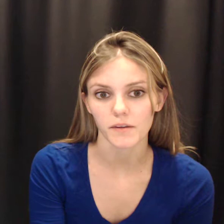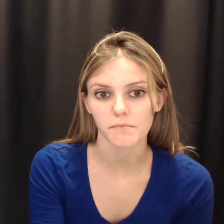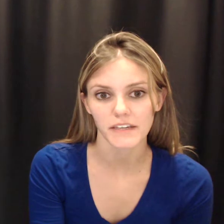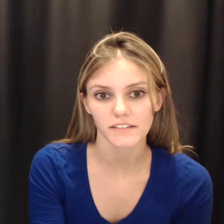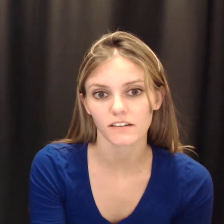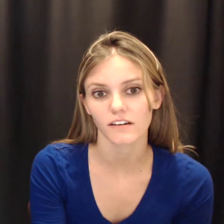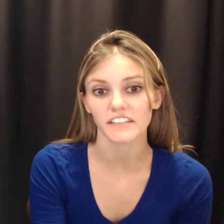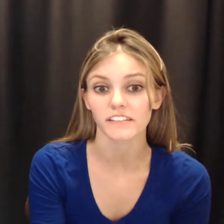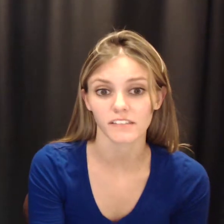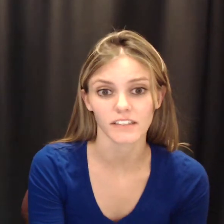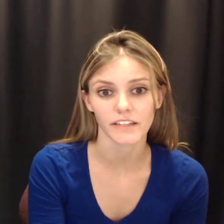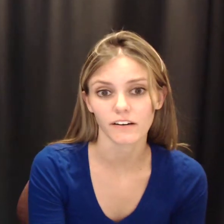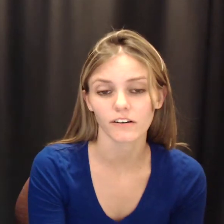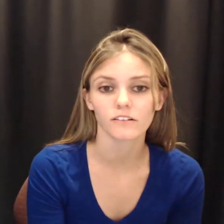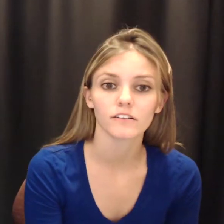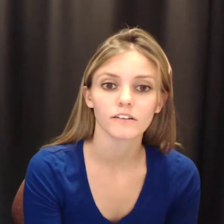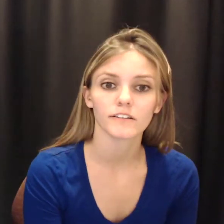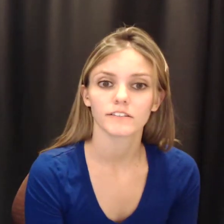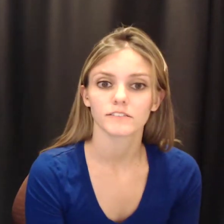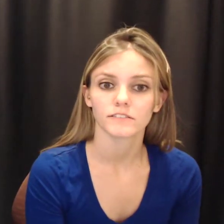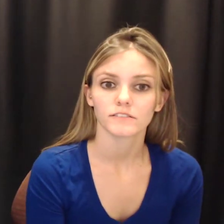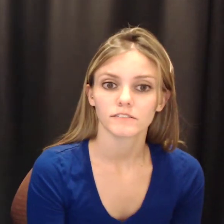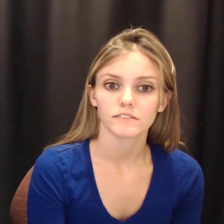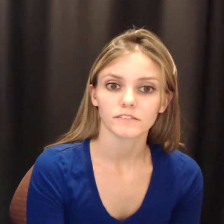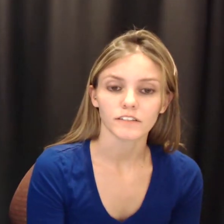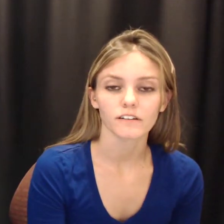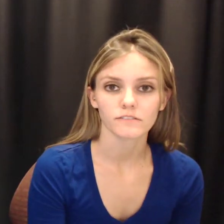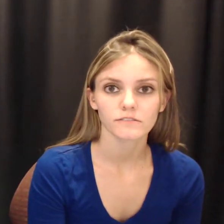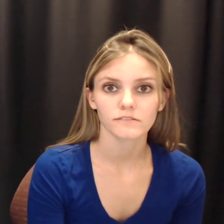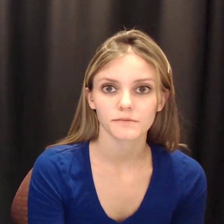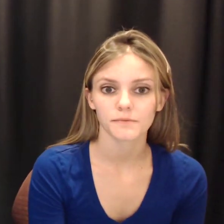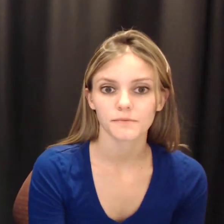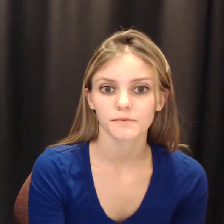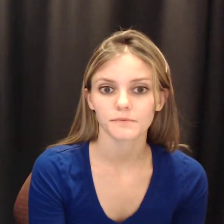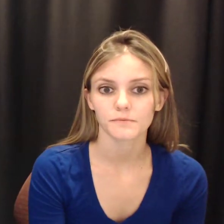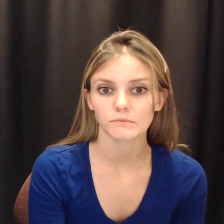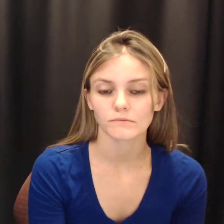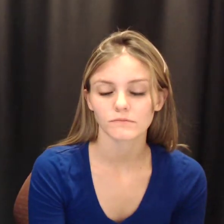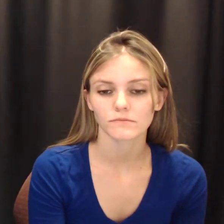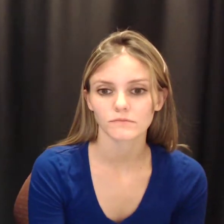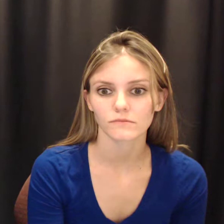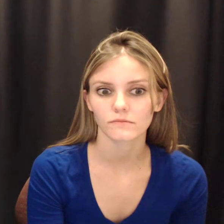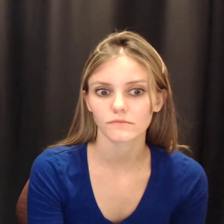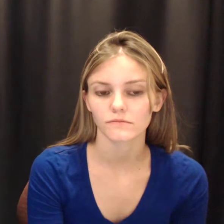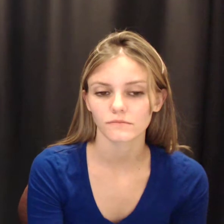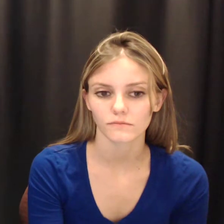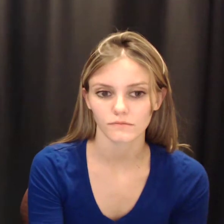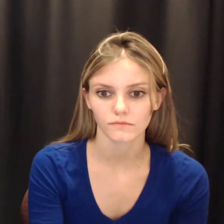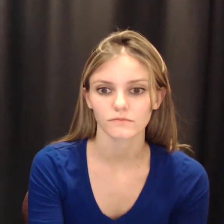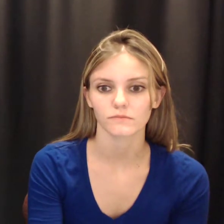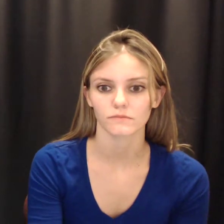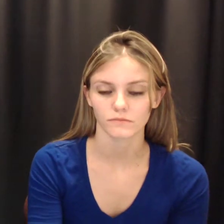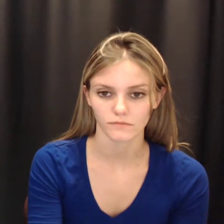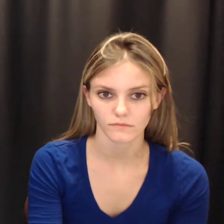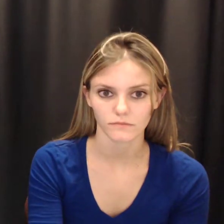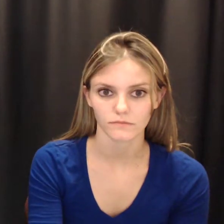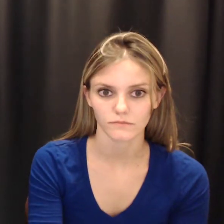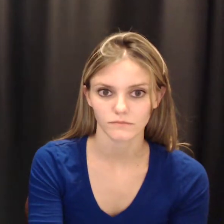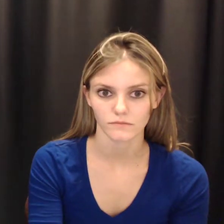in Mesa, in Glendale. Okay. Yeah. So it sounds like you're willing to work pretty much anywhere in the valley as long as you